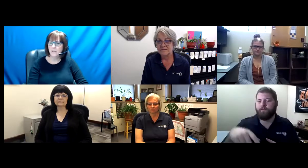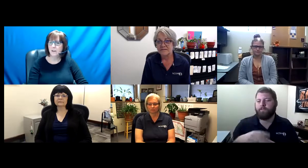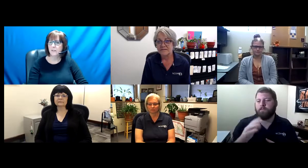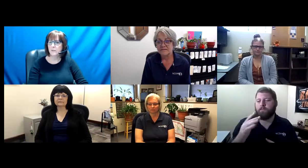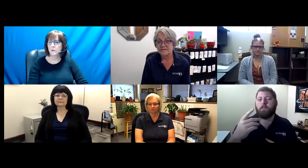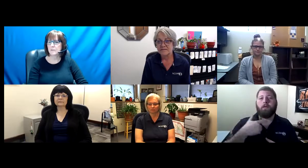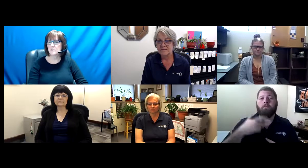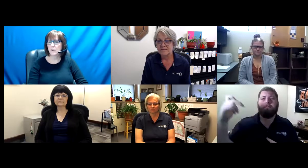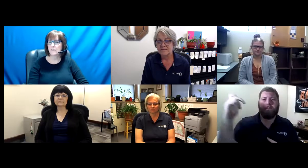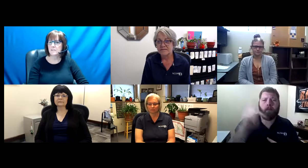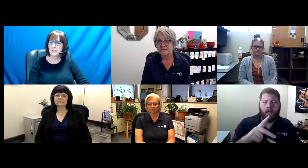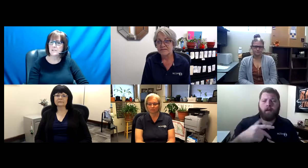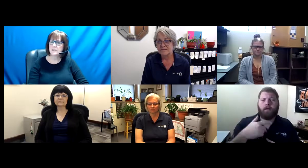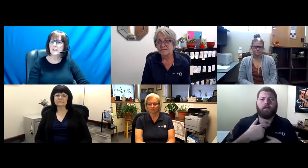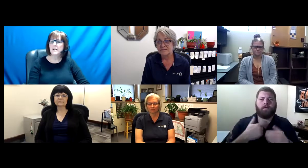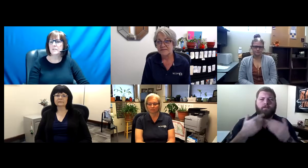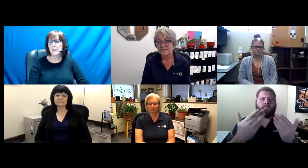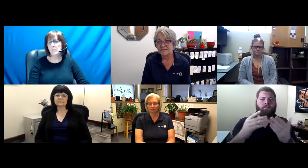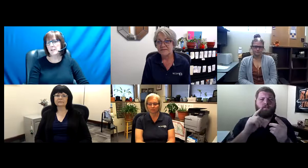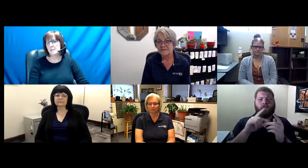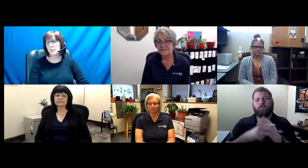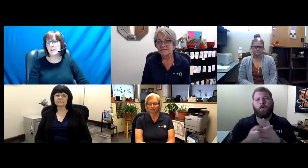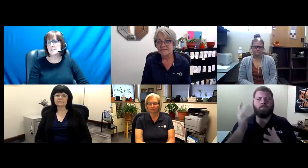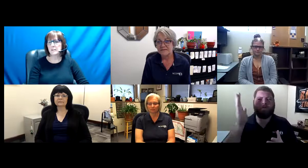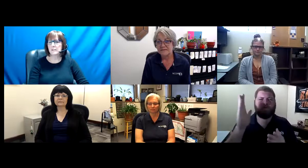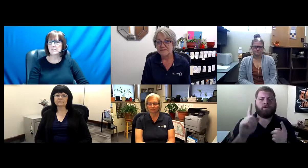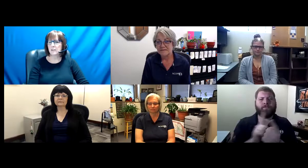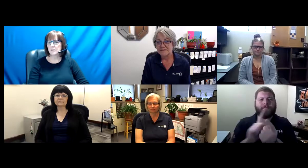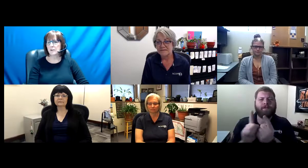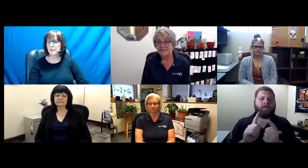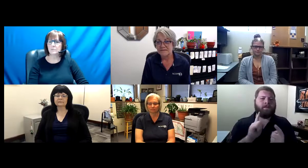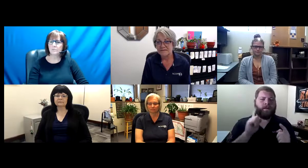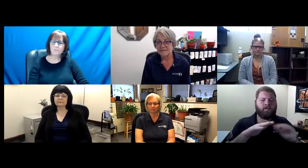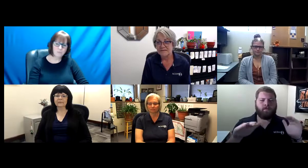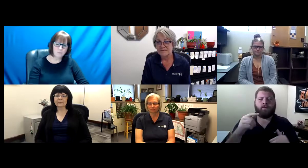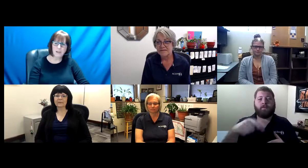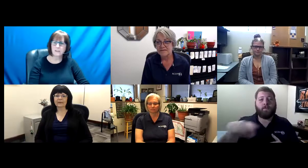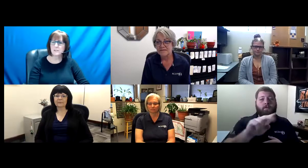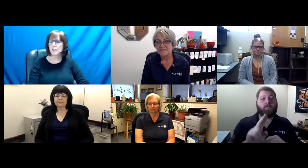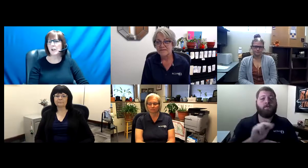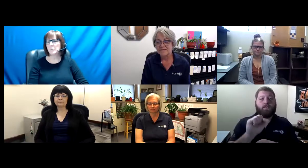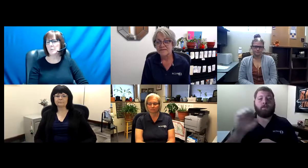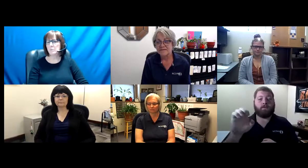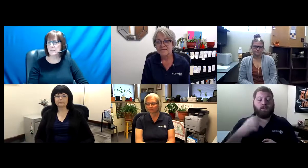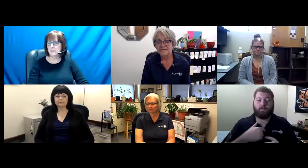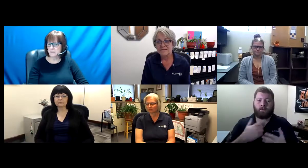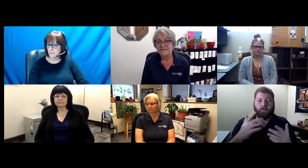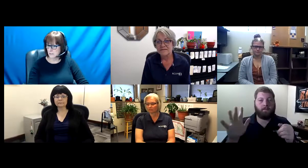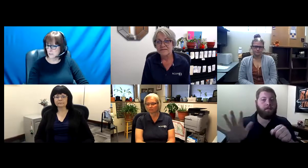in the northeast part of the states. So I got back to Nebraska and, started back in this job and met these children,